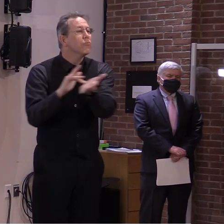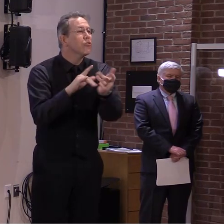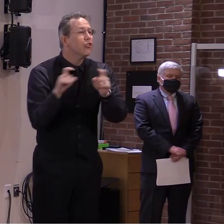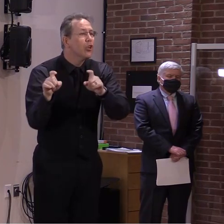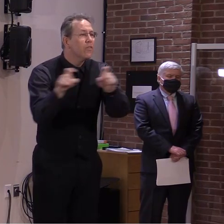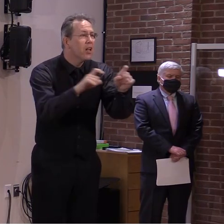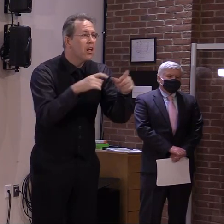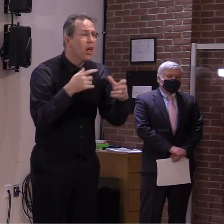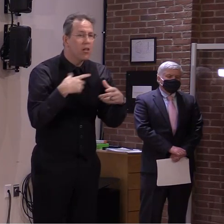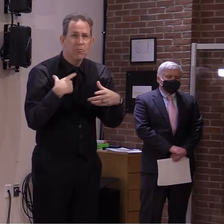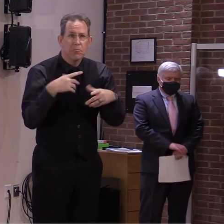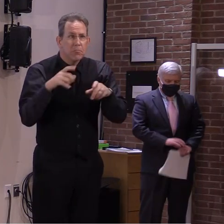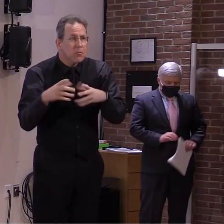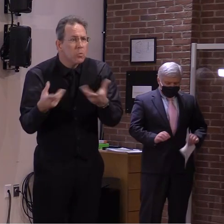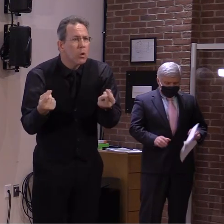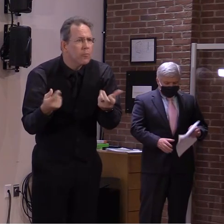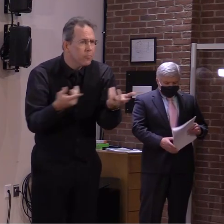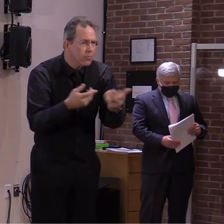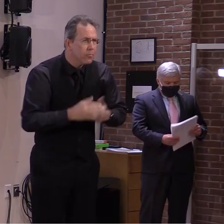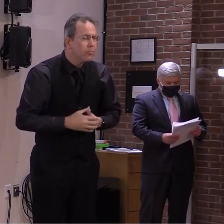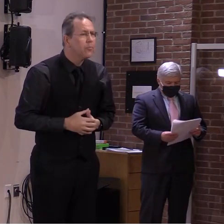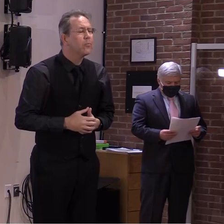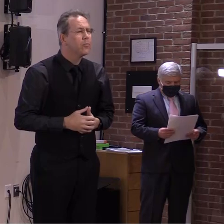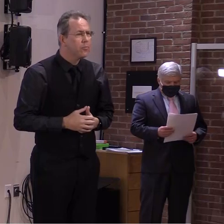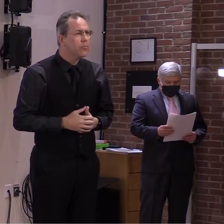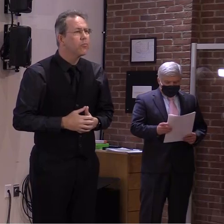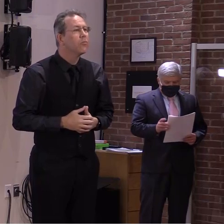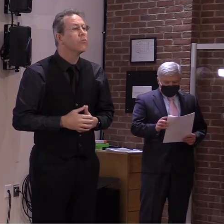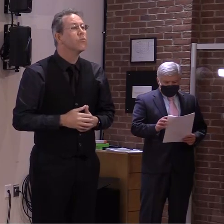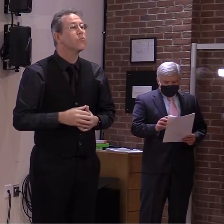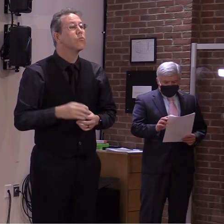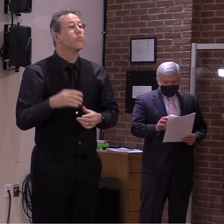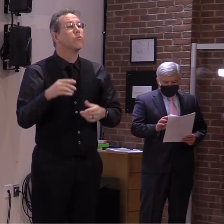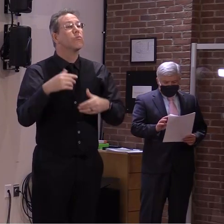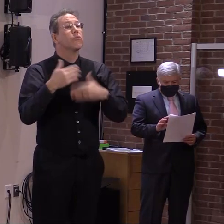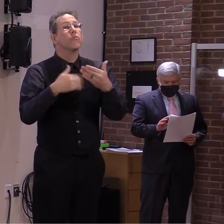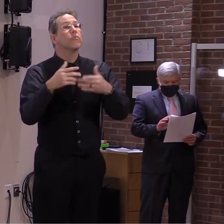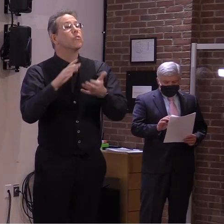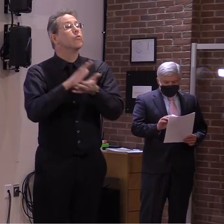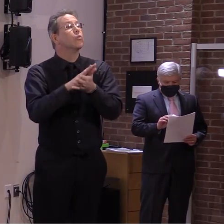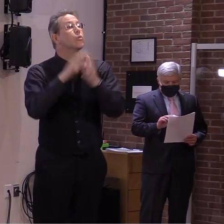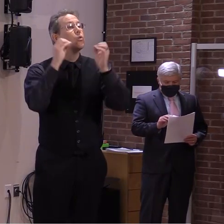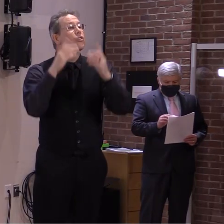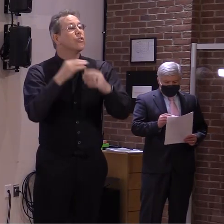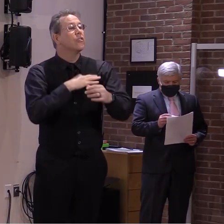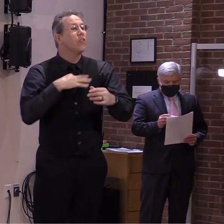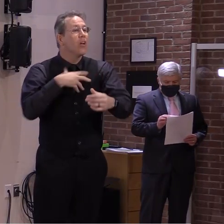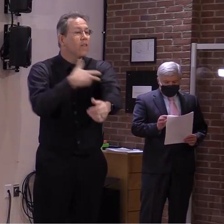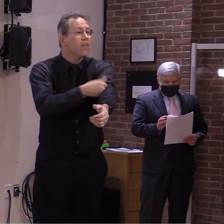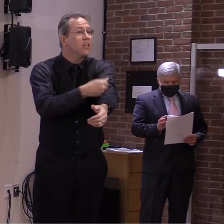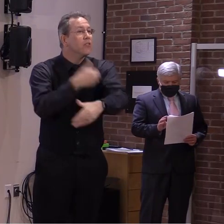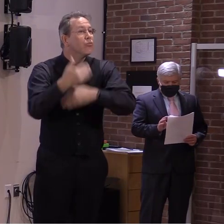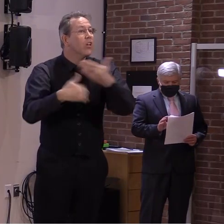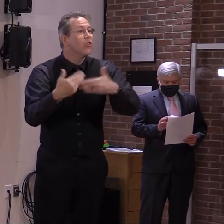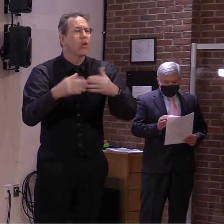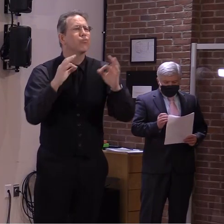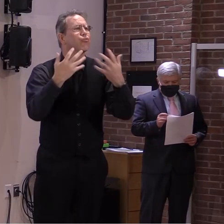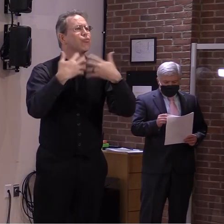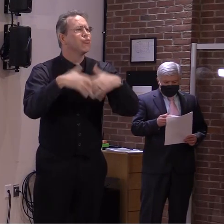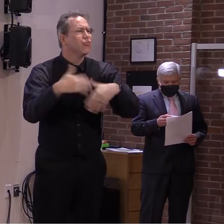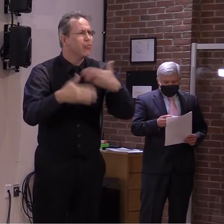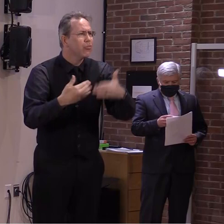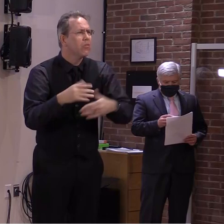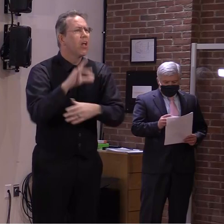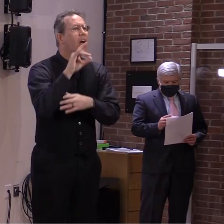point. The school vaccination program has gone very well. To date, about 80% of all school staff have been